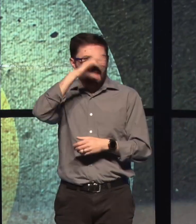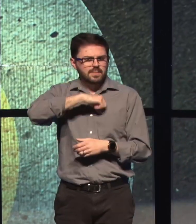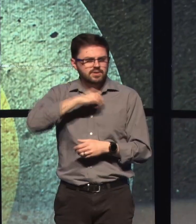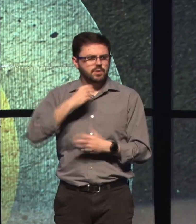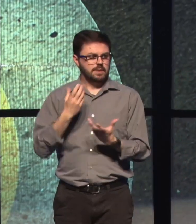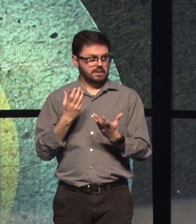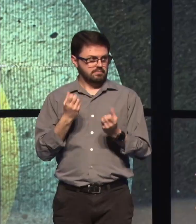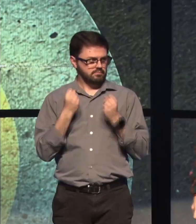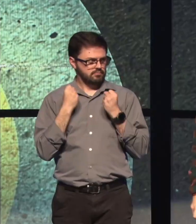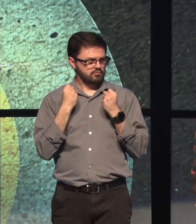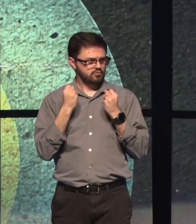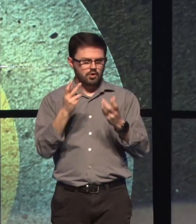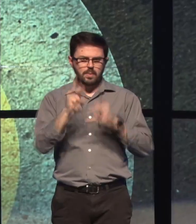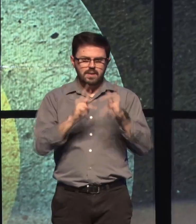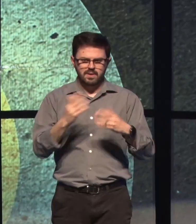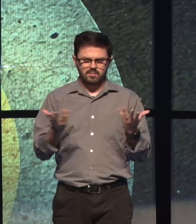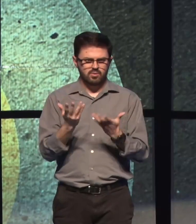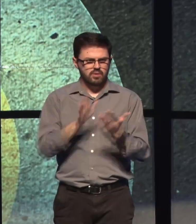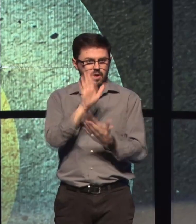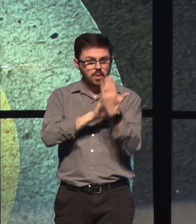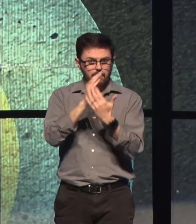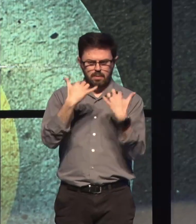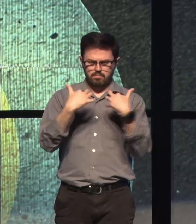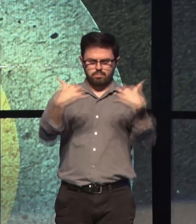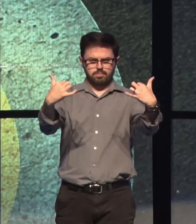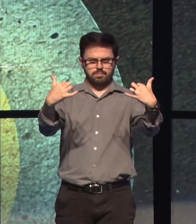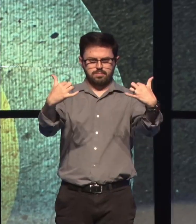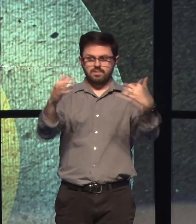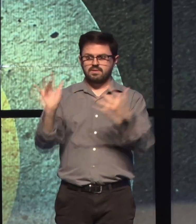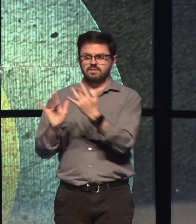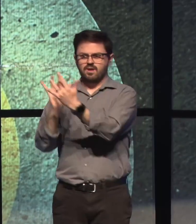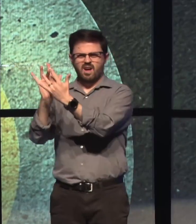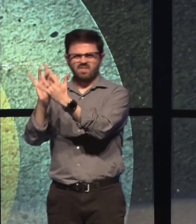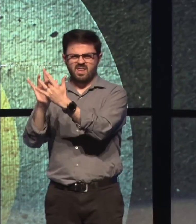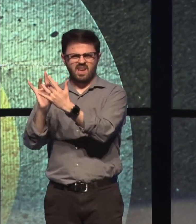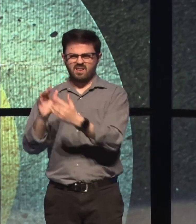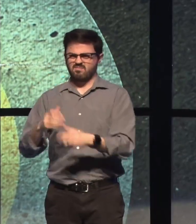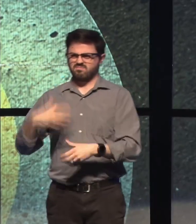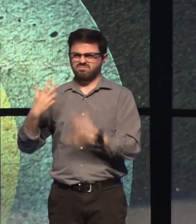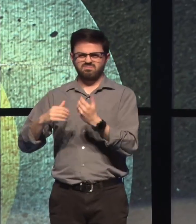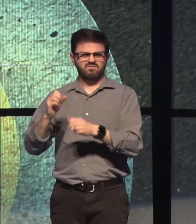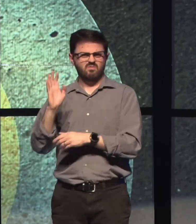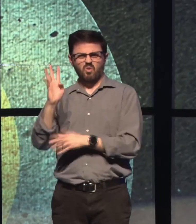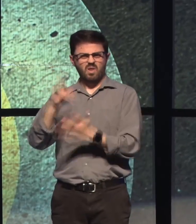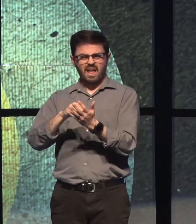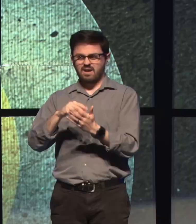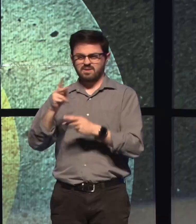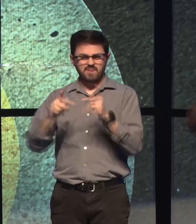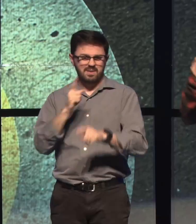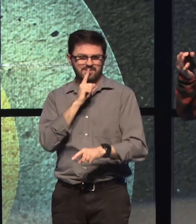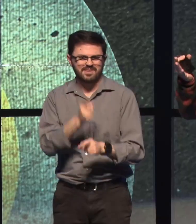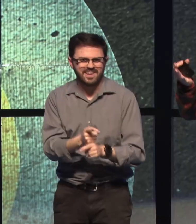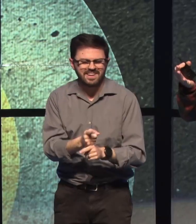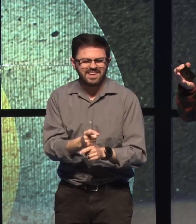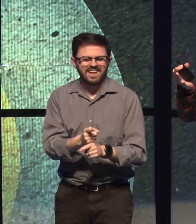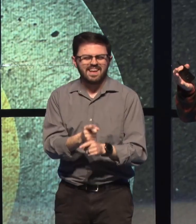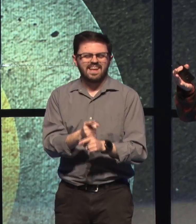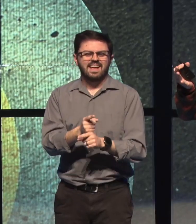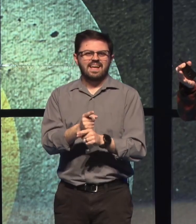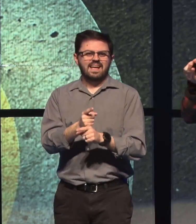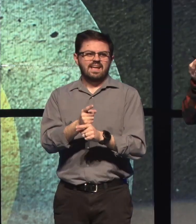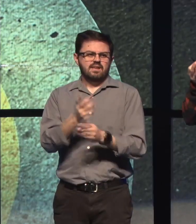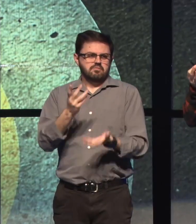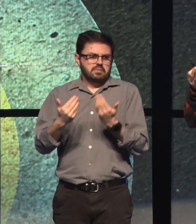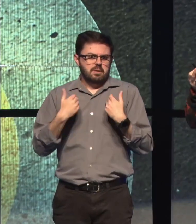just listening in online, there's like 4,000 here. we'd probably get 4,000